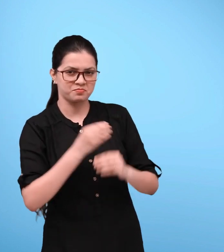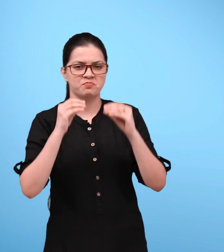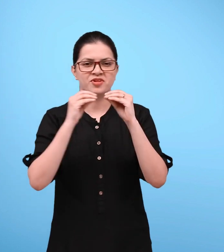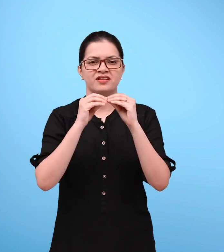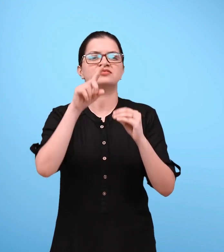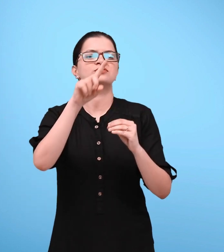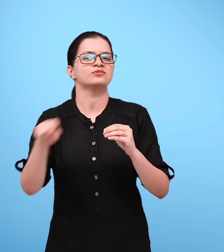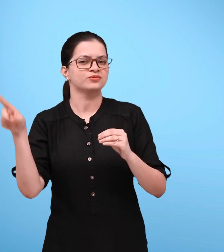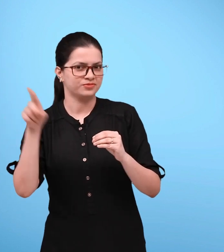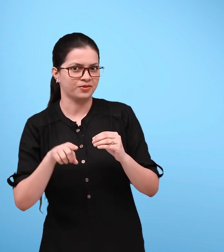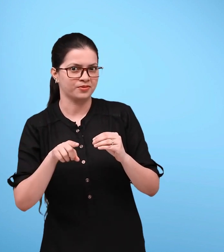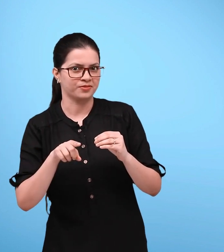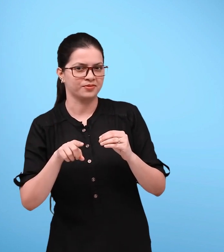and figure B is incorrect.